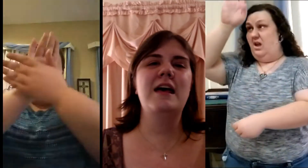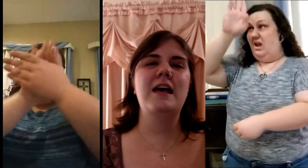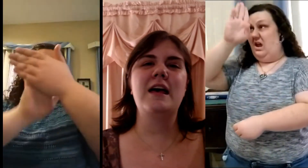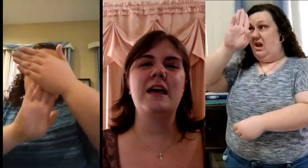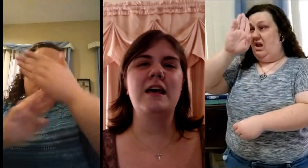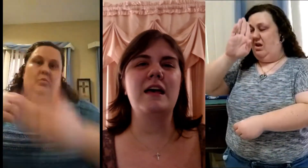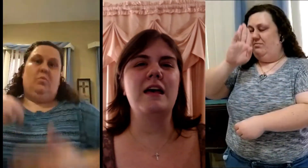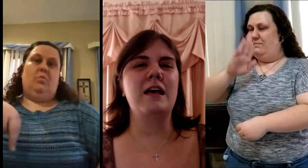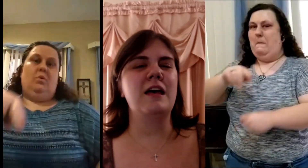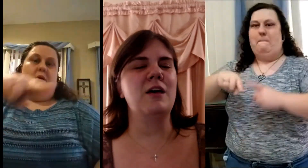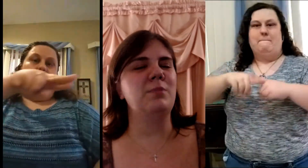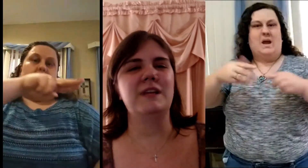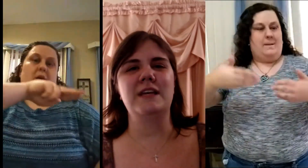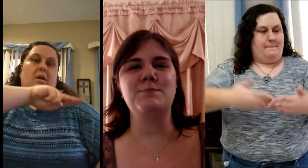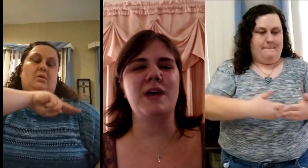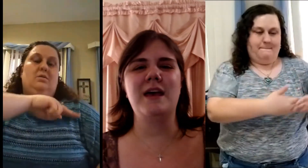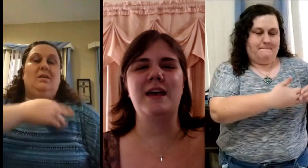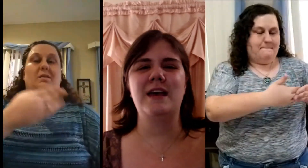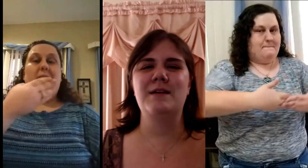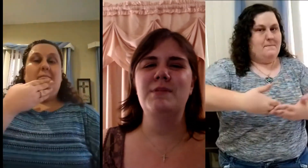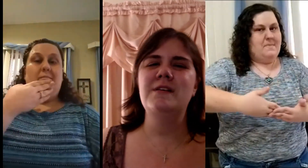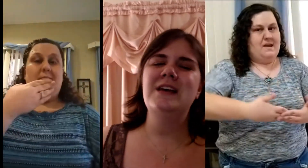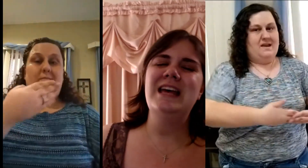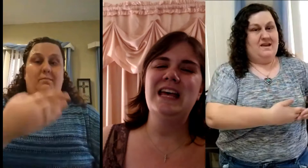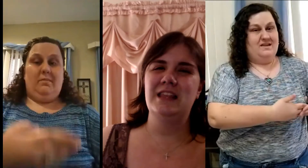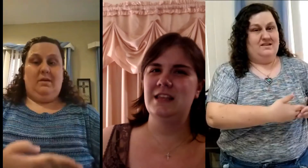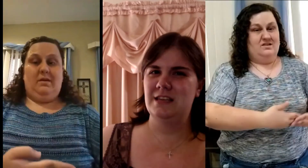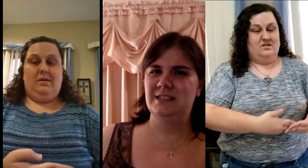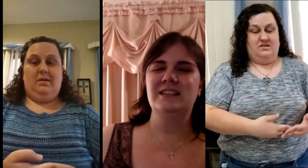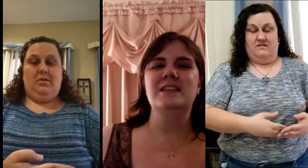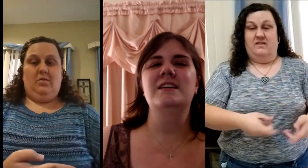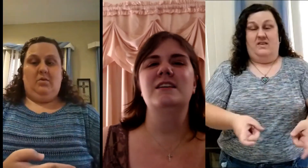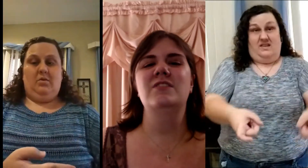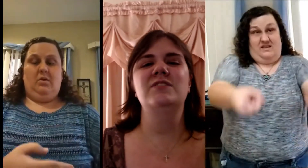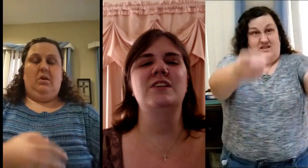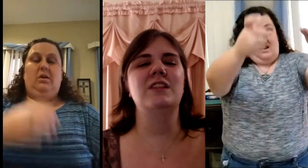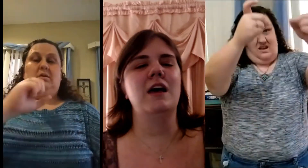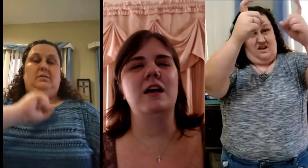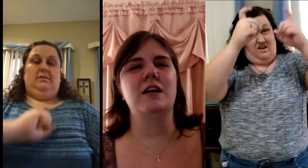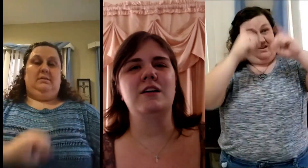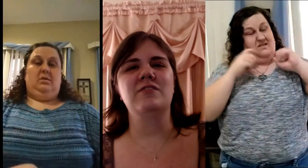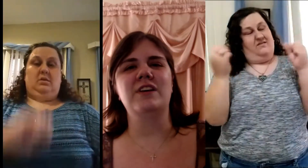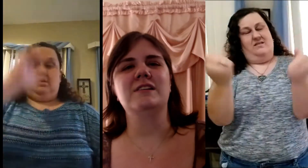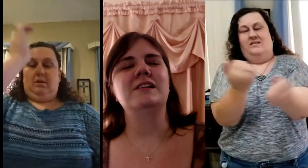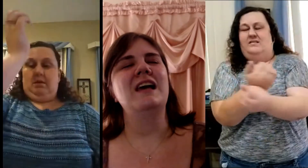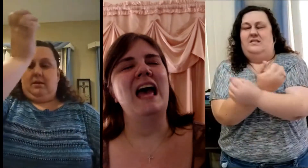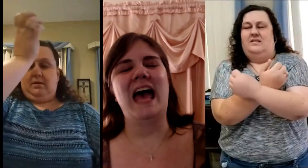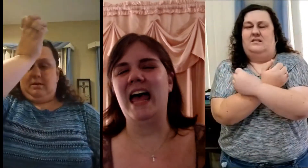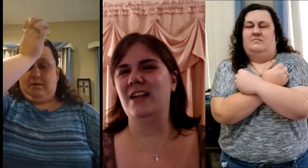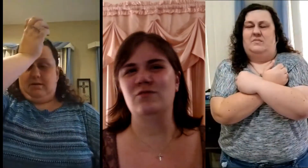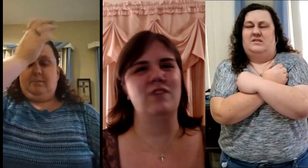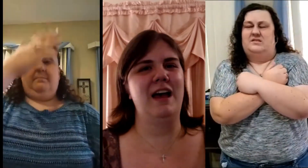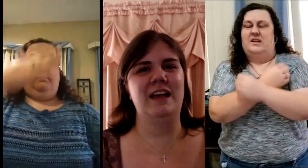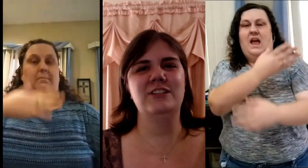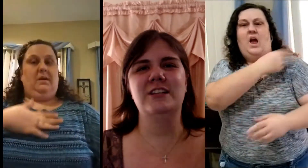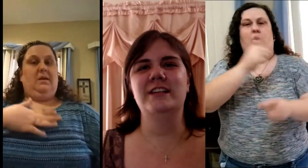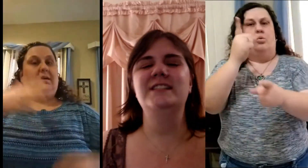in helpless babe. This gift of love